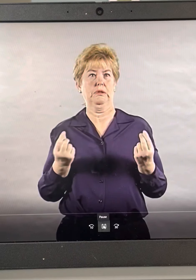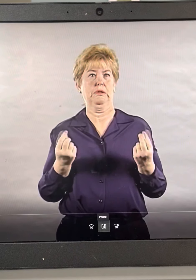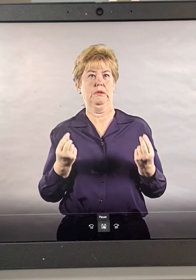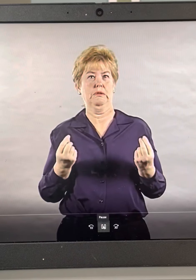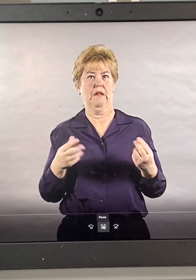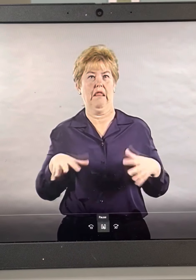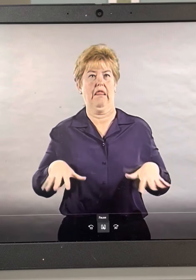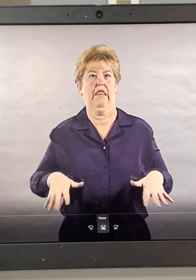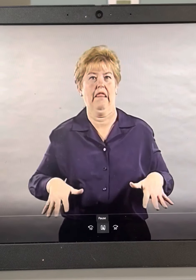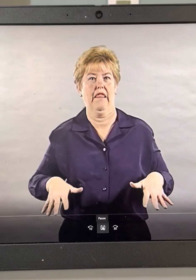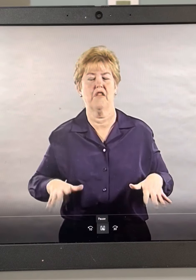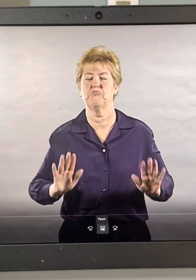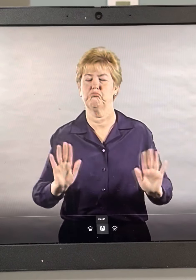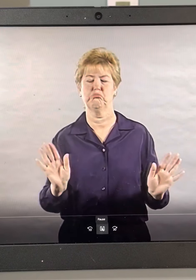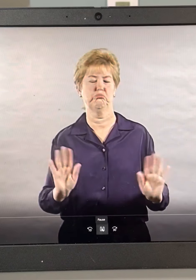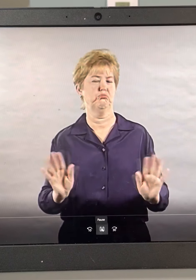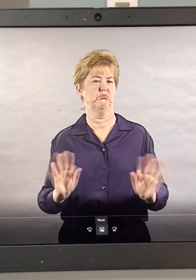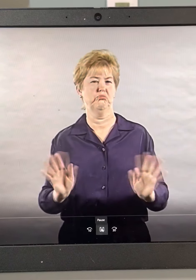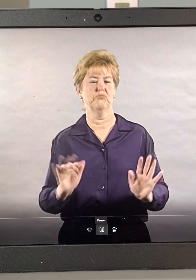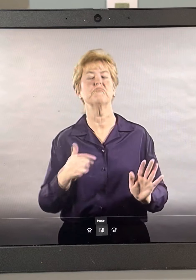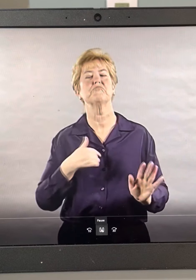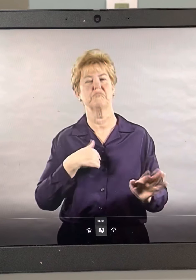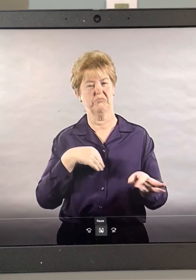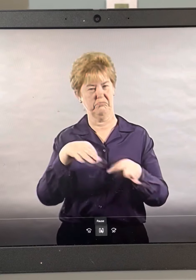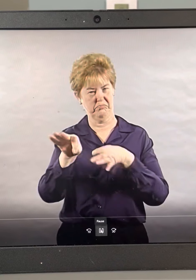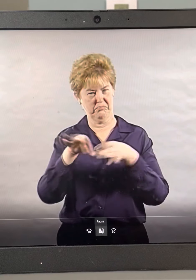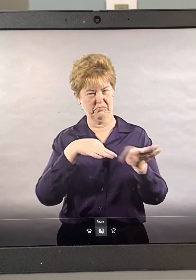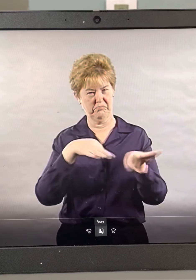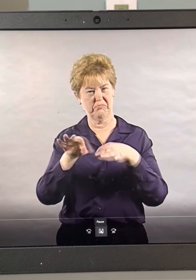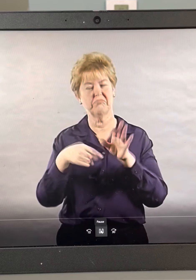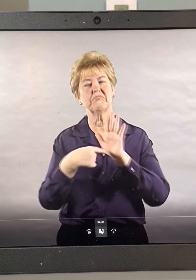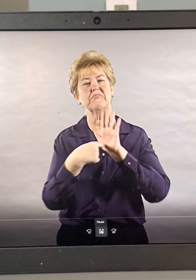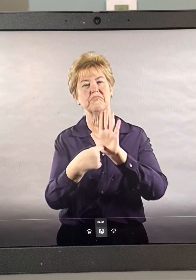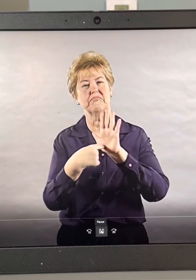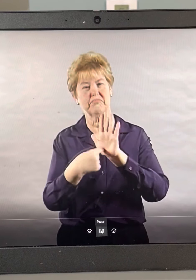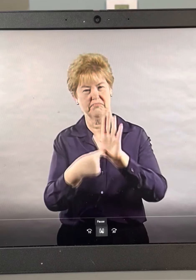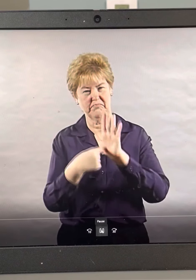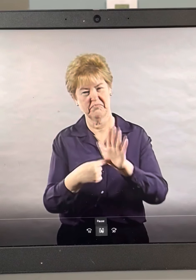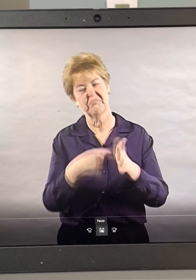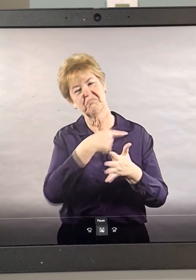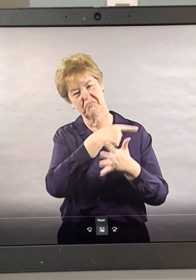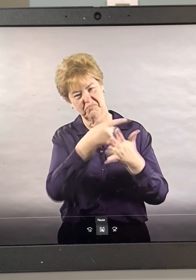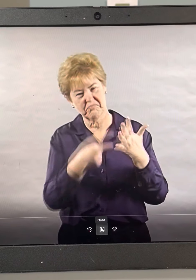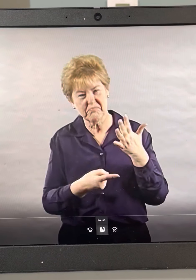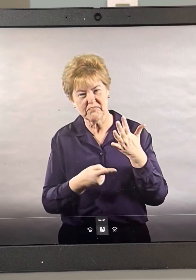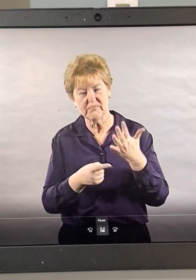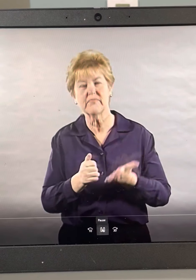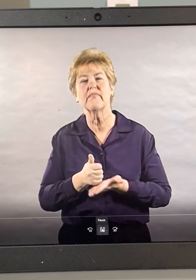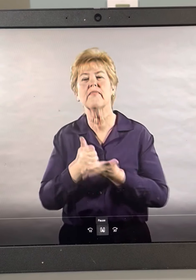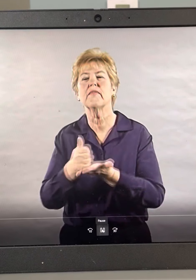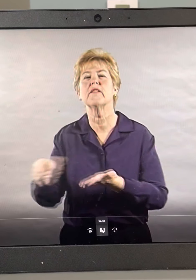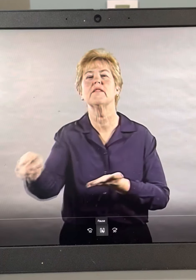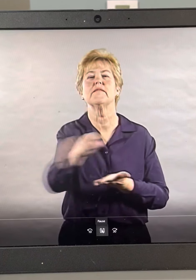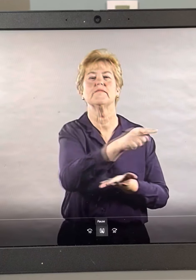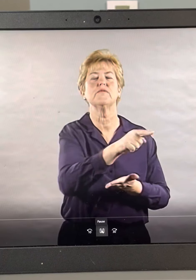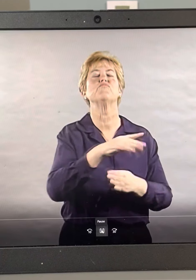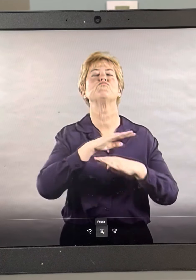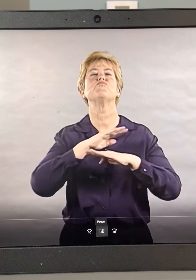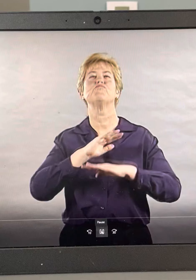Many of you have never met a deaf person and maybe will feel anxious. But I am going to explain and give